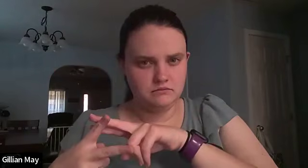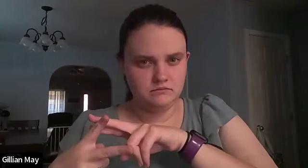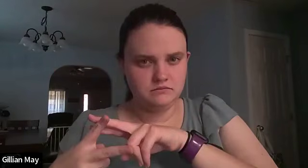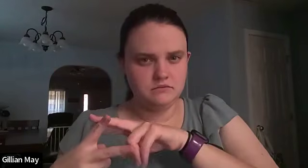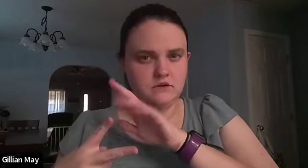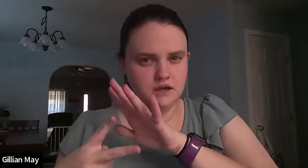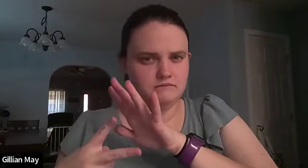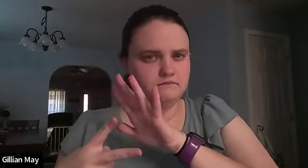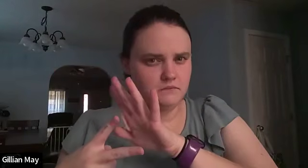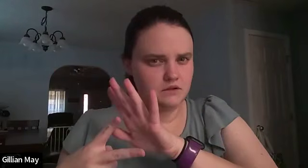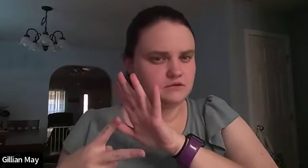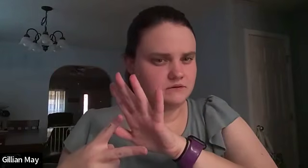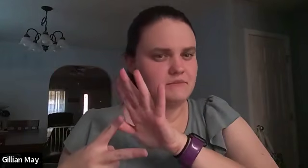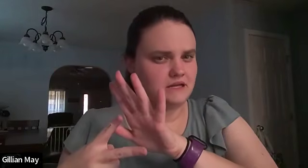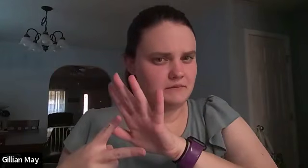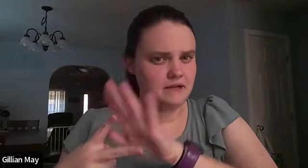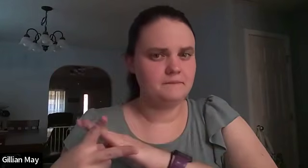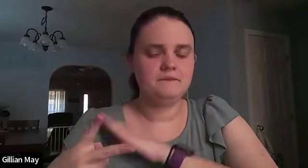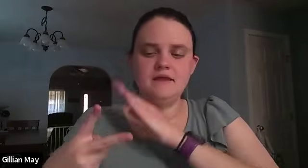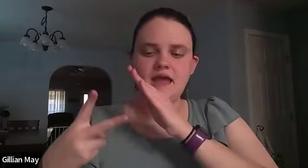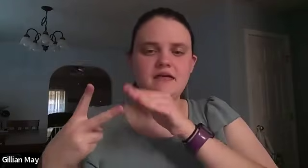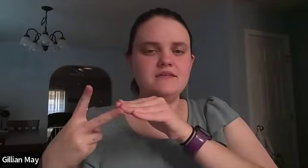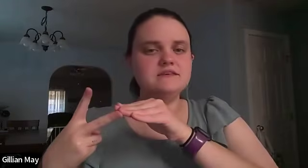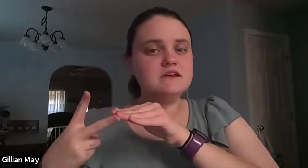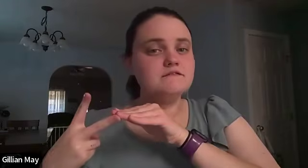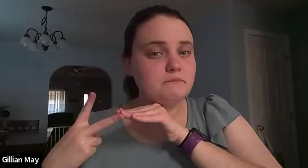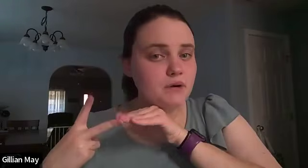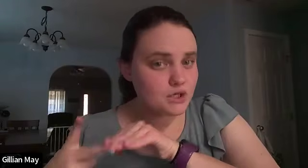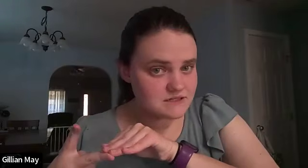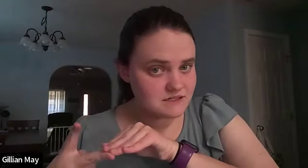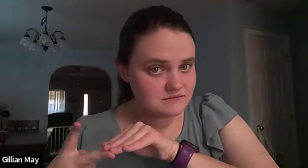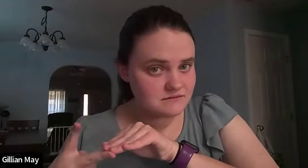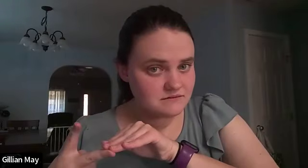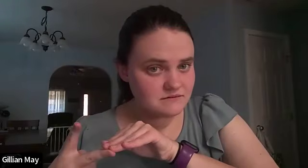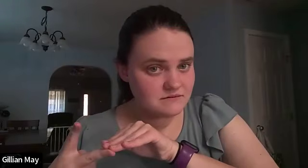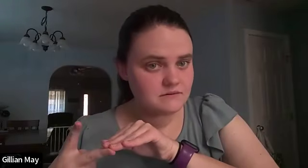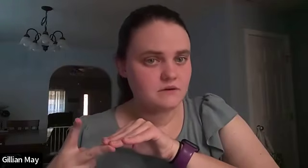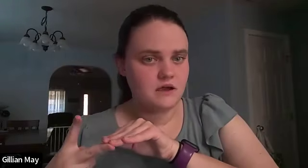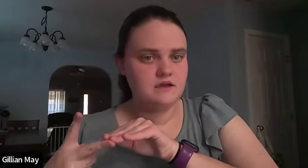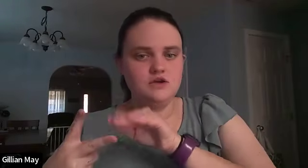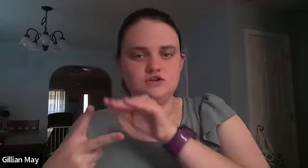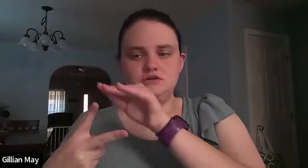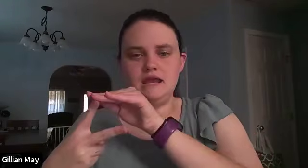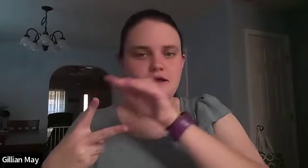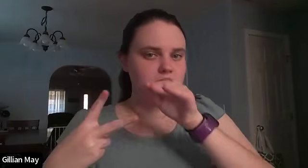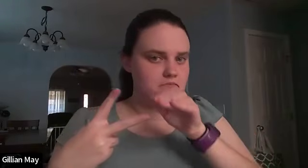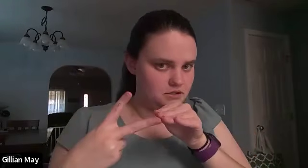noun. Okay? You'll see what I mean in a minute. And then the sign for person. Okay? So noun,